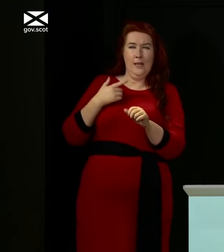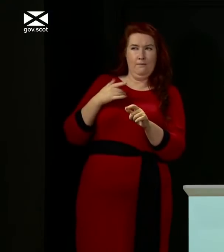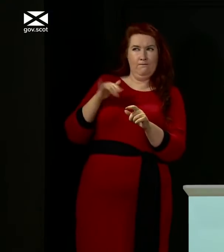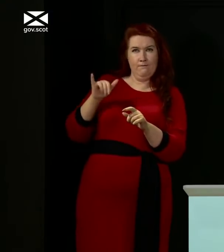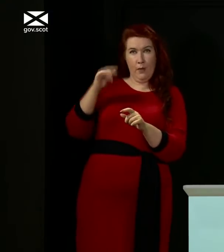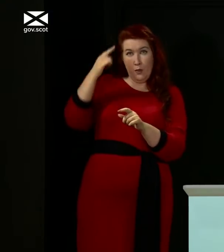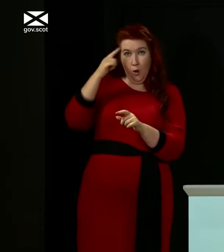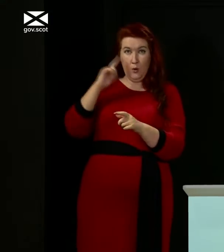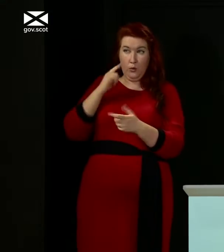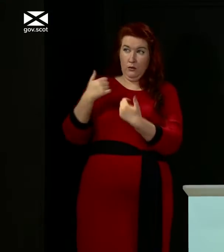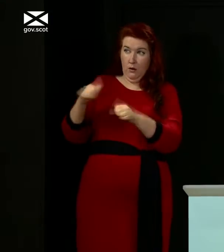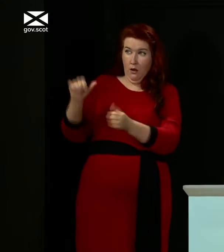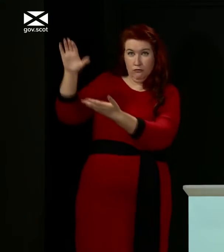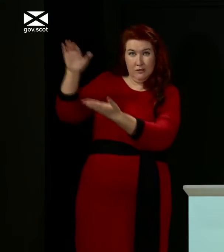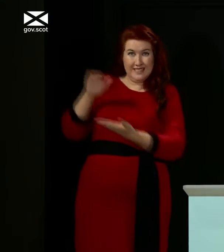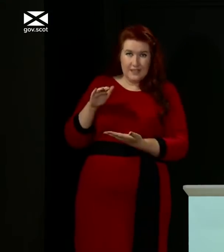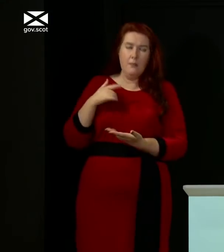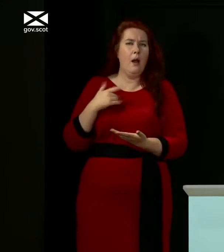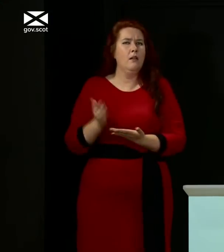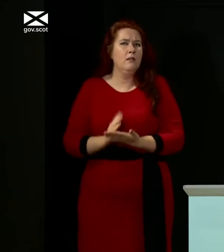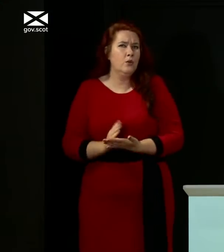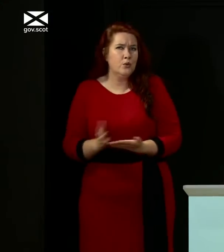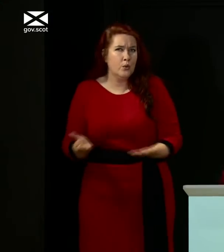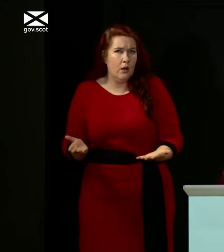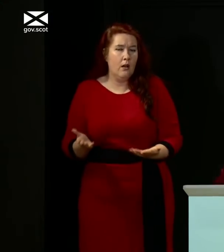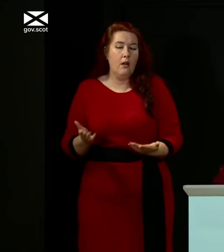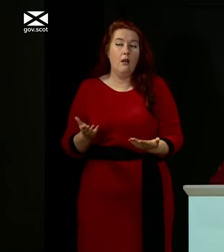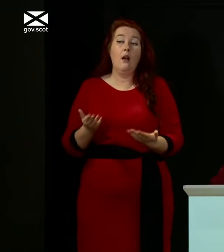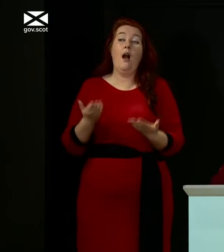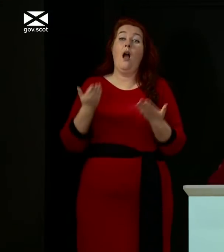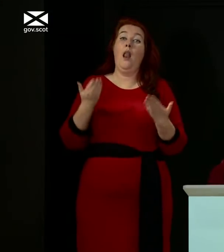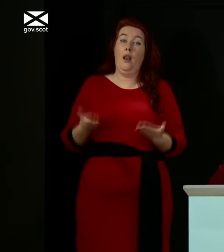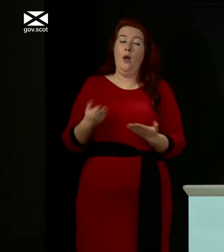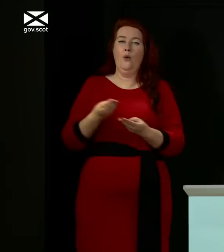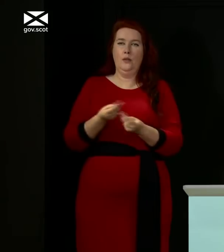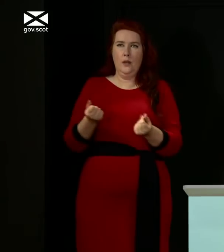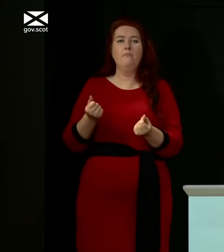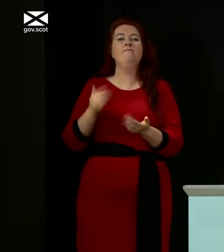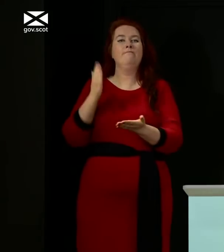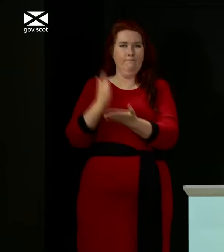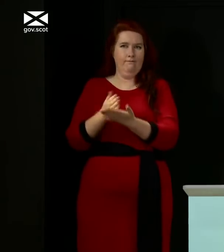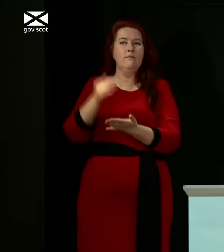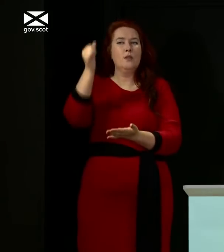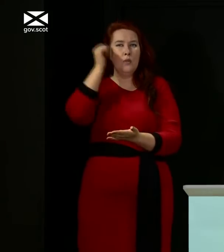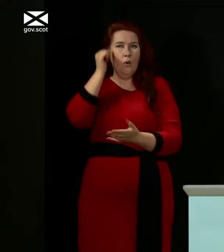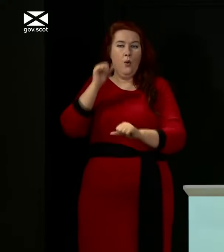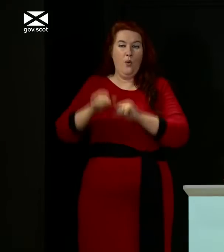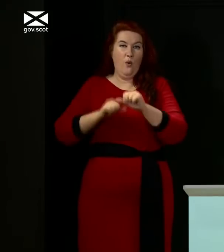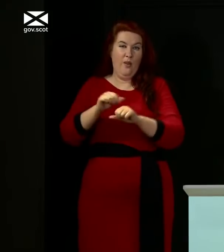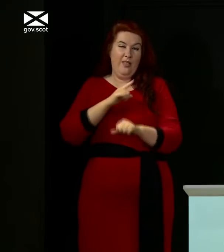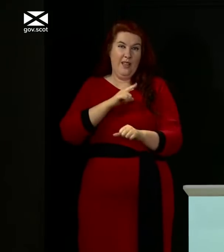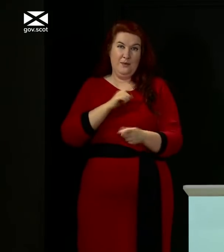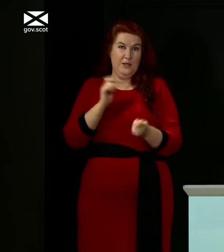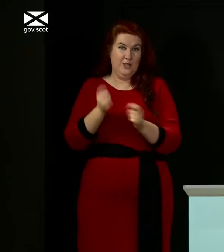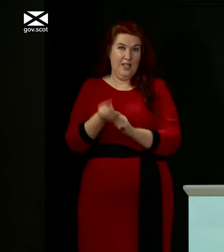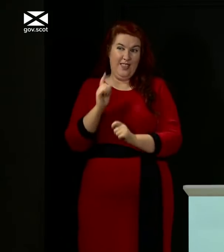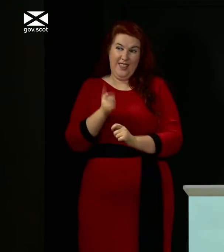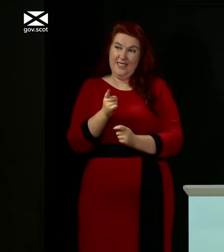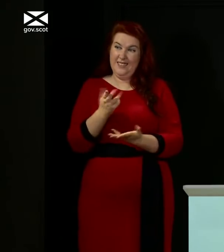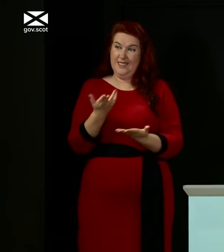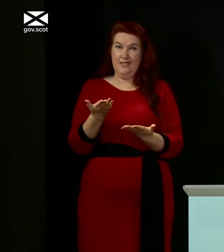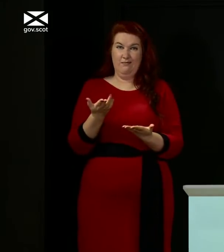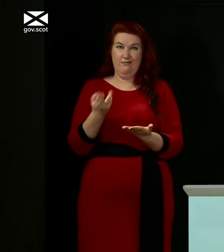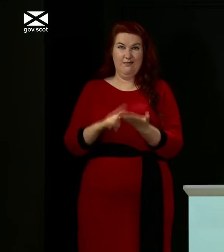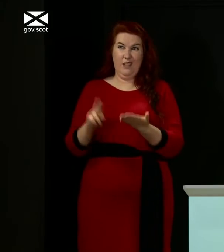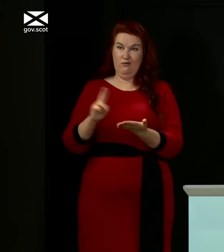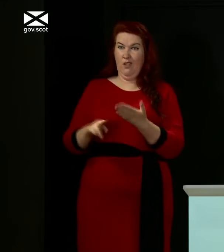of Pfizer and AstraZeneca. Some of those assumptions have changed as they firmed up and gone along here. That's just the nature of what we're